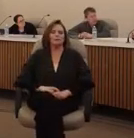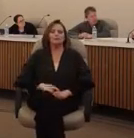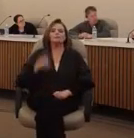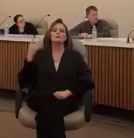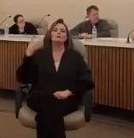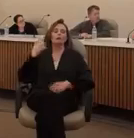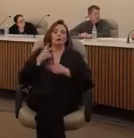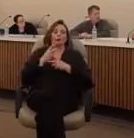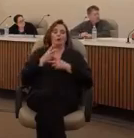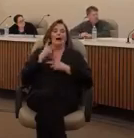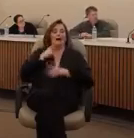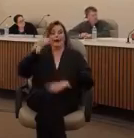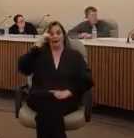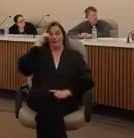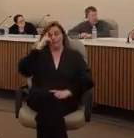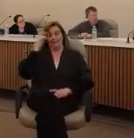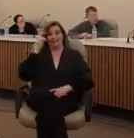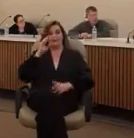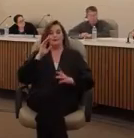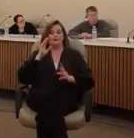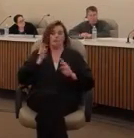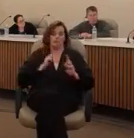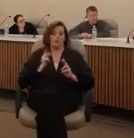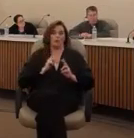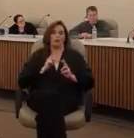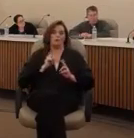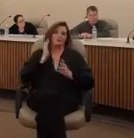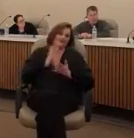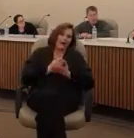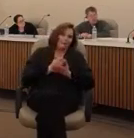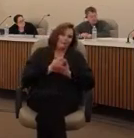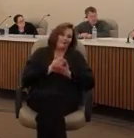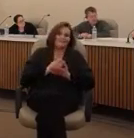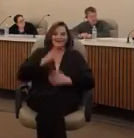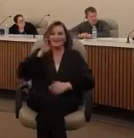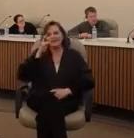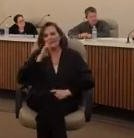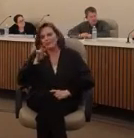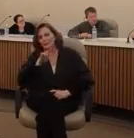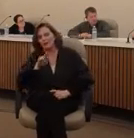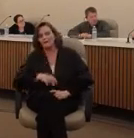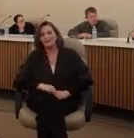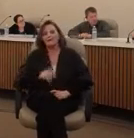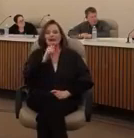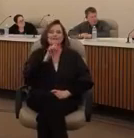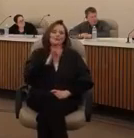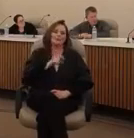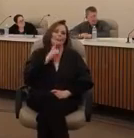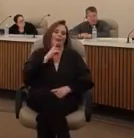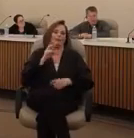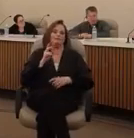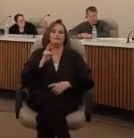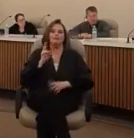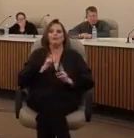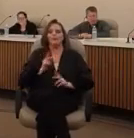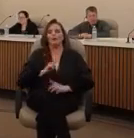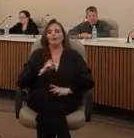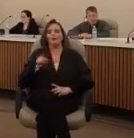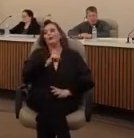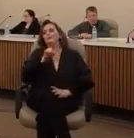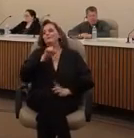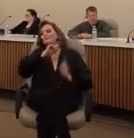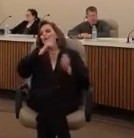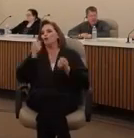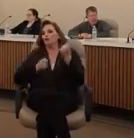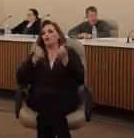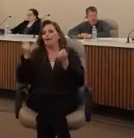I think more people will stop in. Exactly. I don't know that more people will drive over to East River Road to get gas Right. there when they